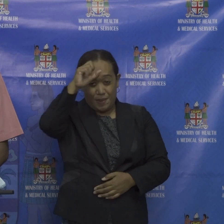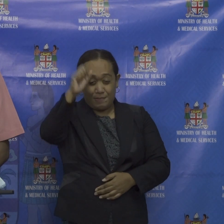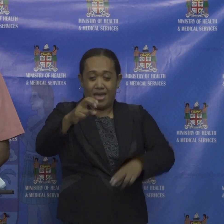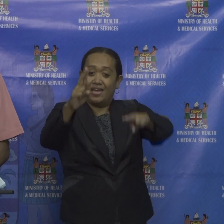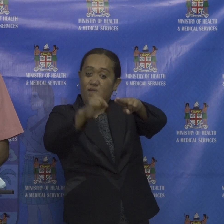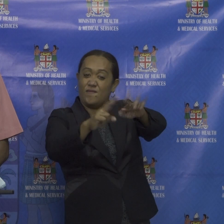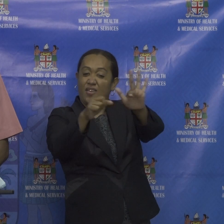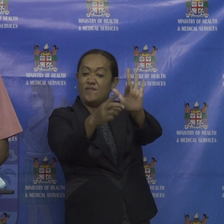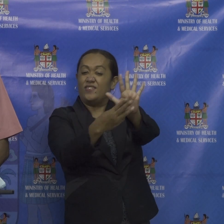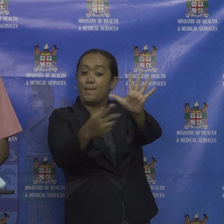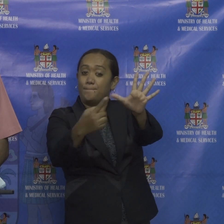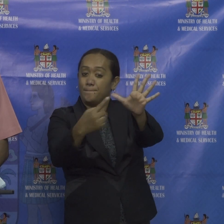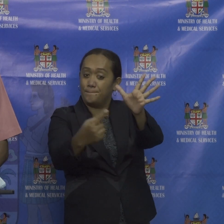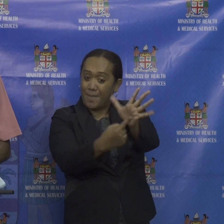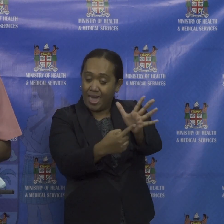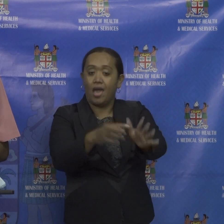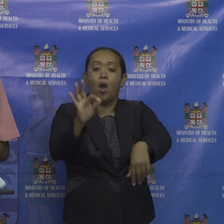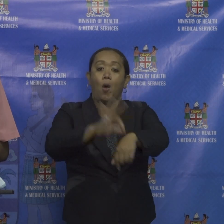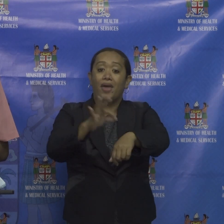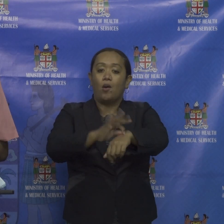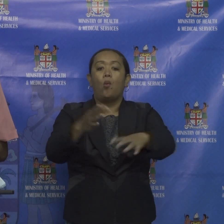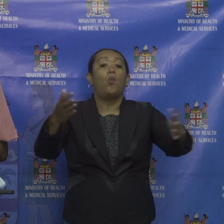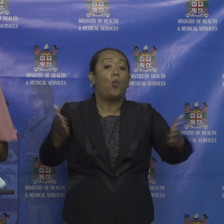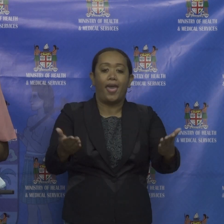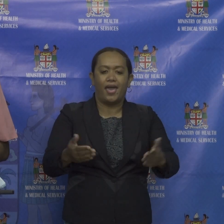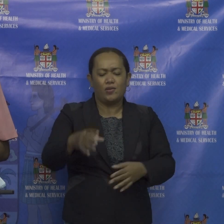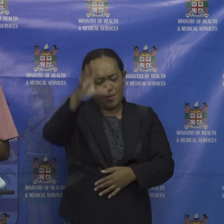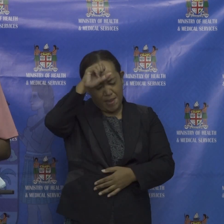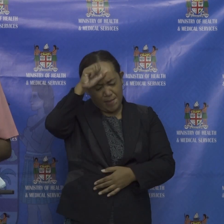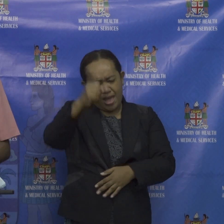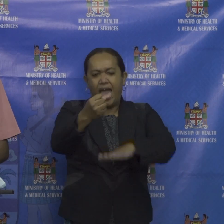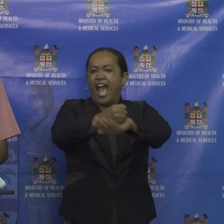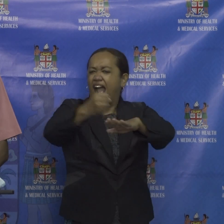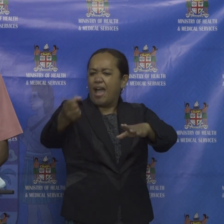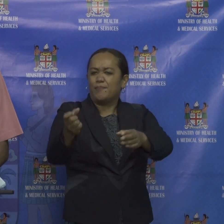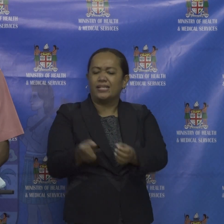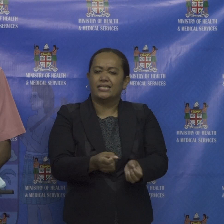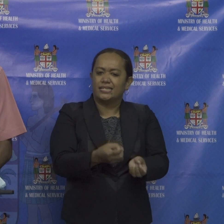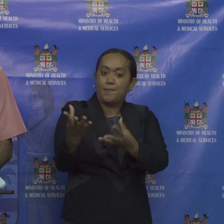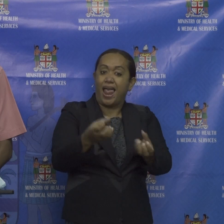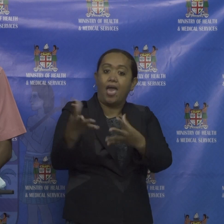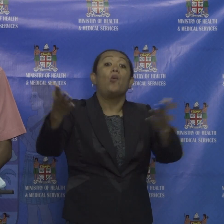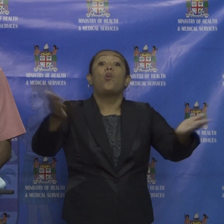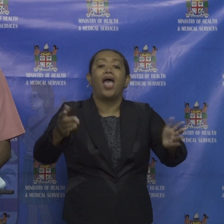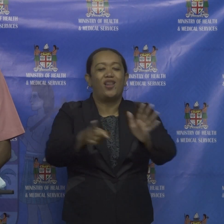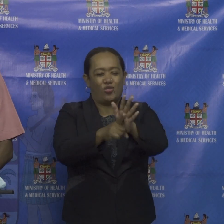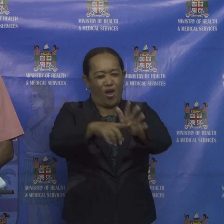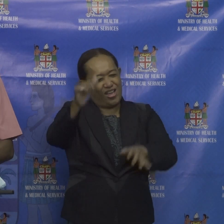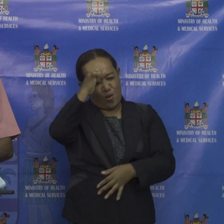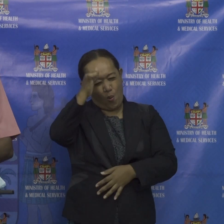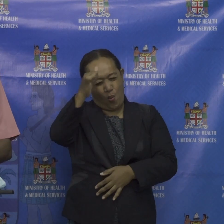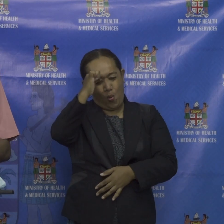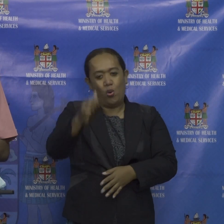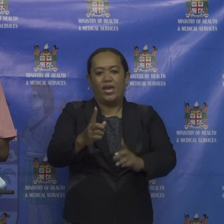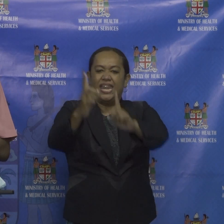up at the old government supplies, for people of Lautoka will know, in Tokoanga beside